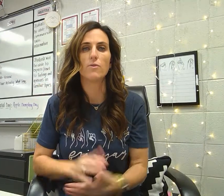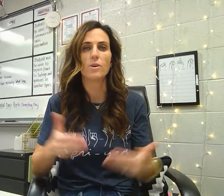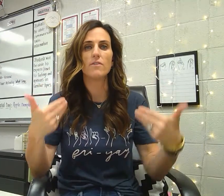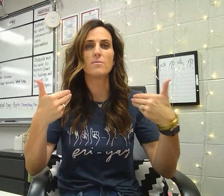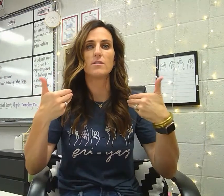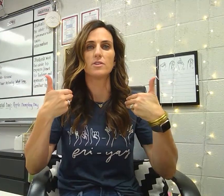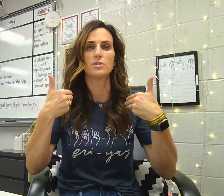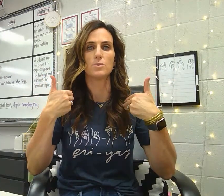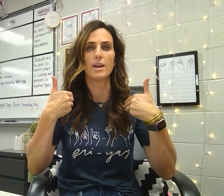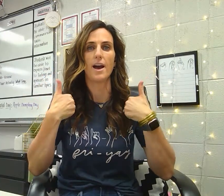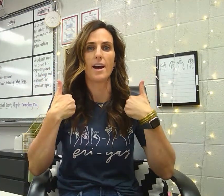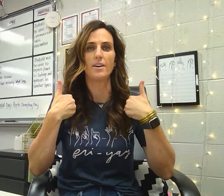4 of them. The first one, have,